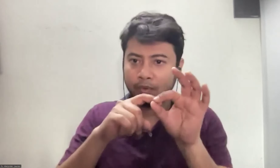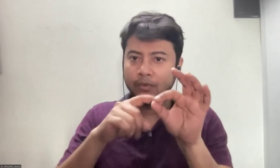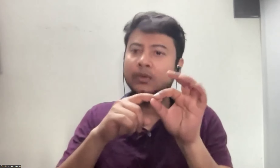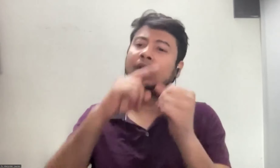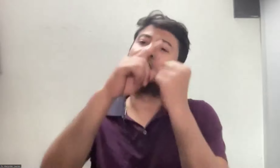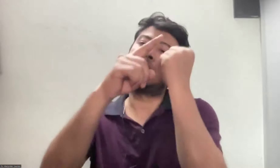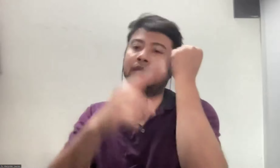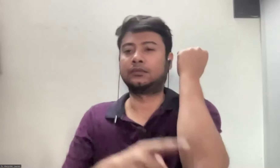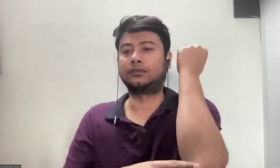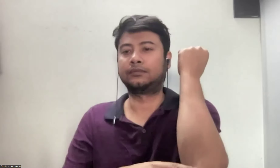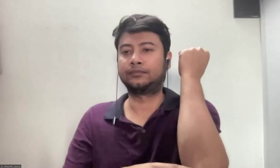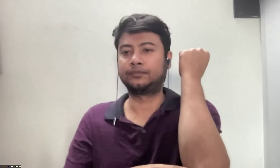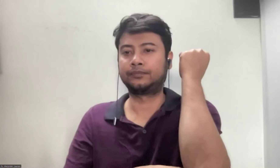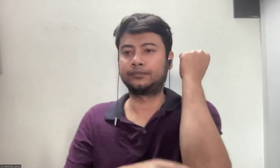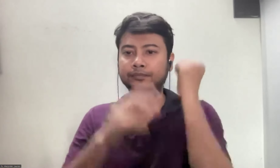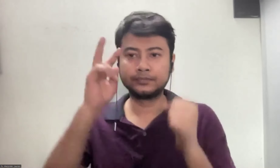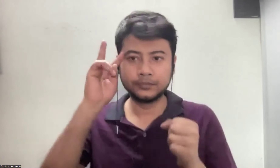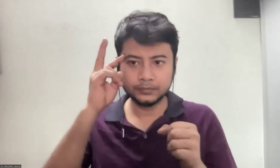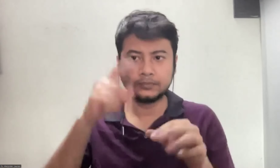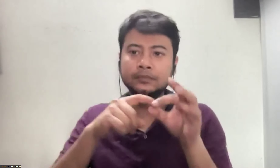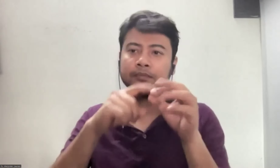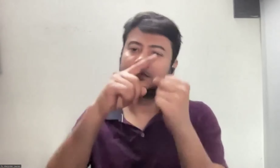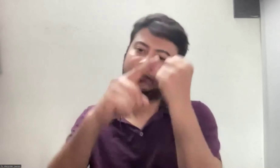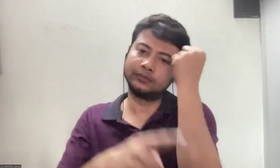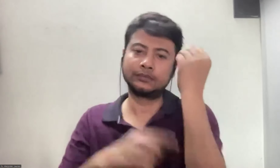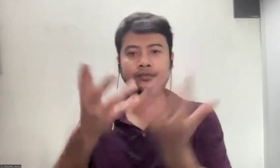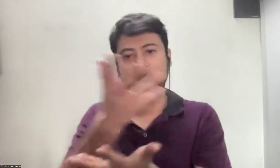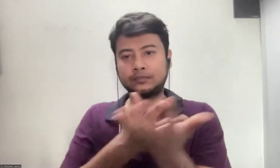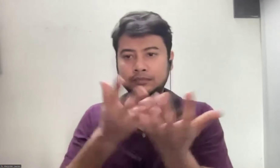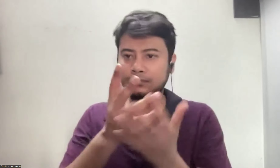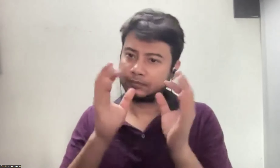Tulsi Maharani. So why Tulsi plant is so special?